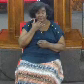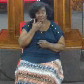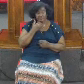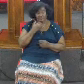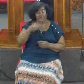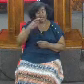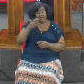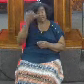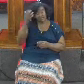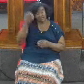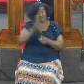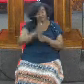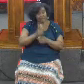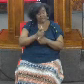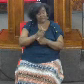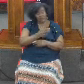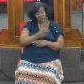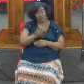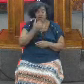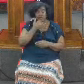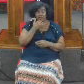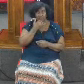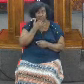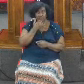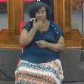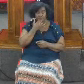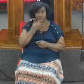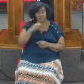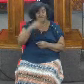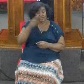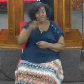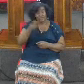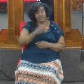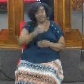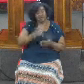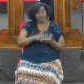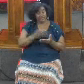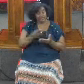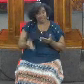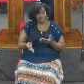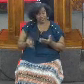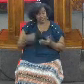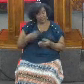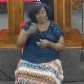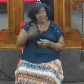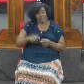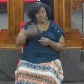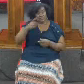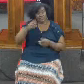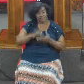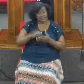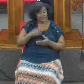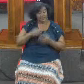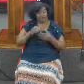Tell him he's right, and you are wrong. Tell him you have failed. We need to tell him that we have failed.